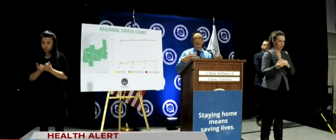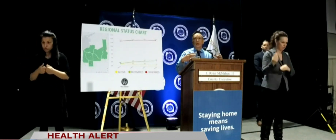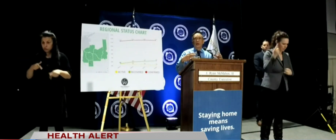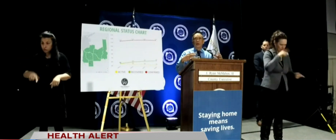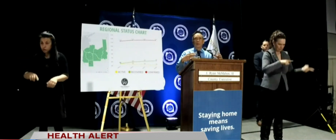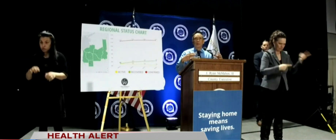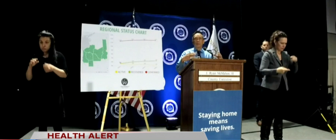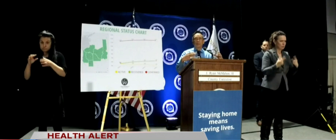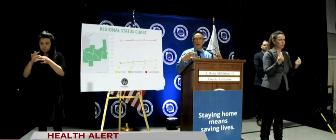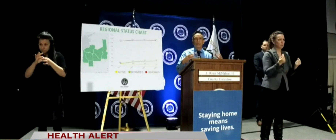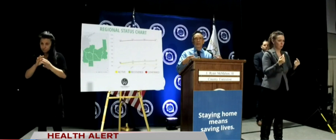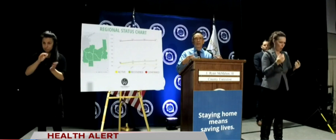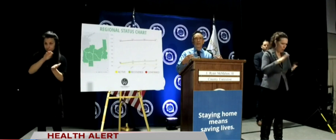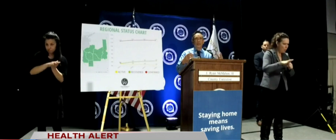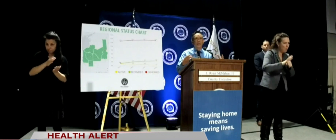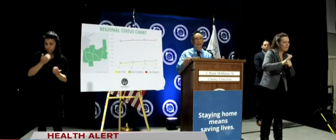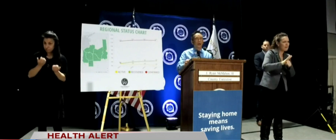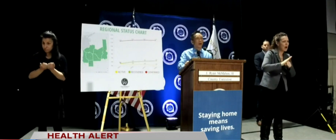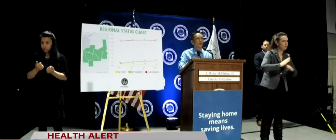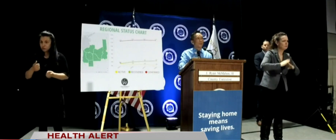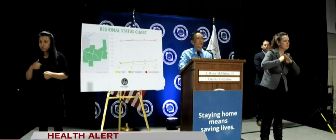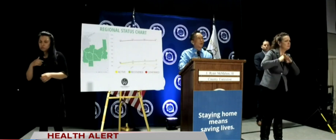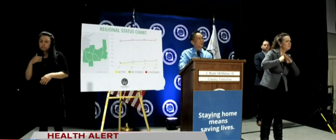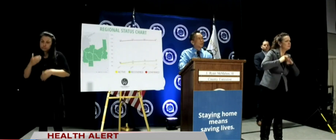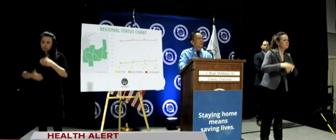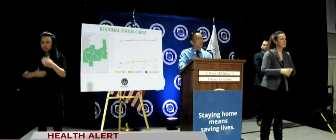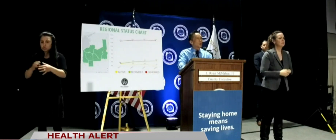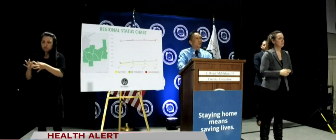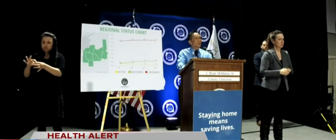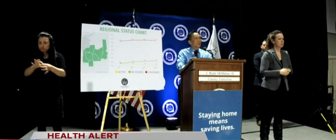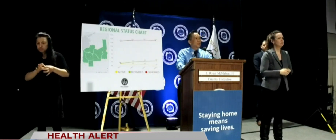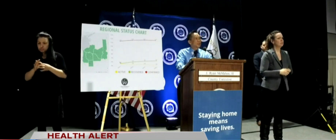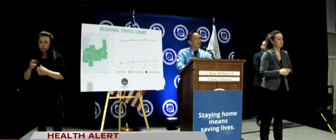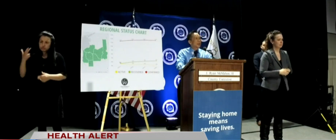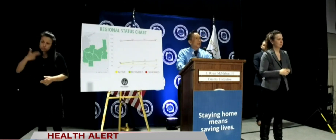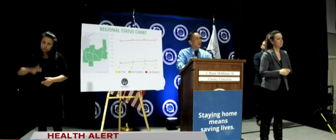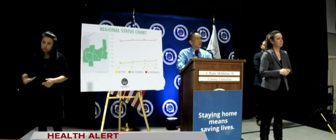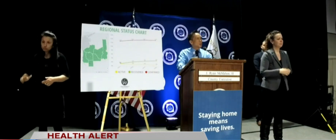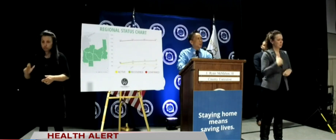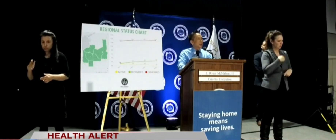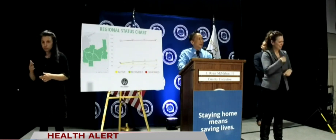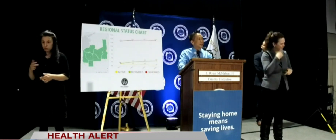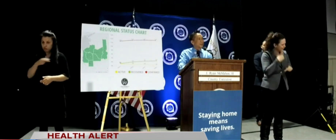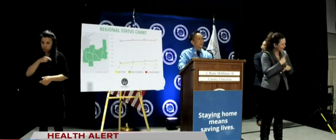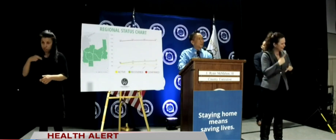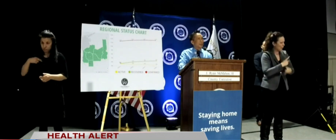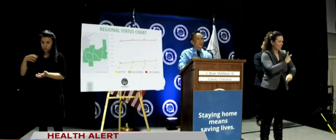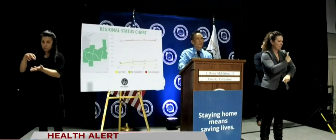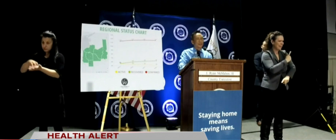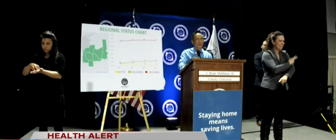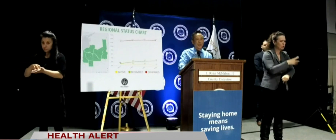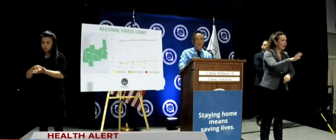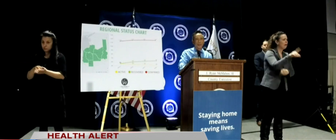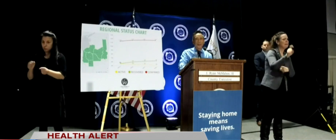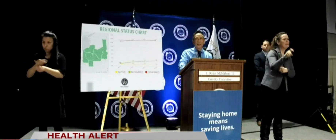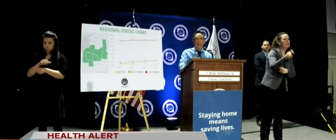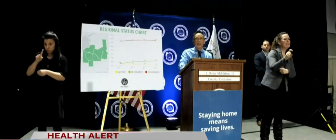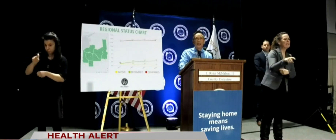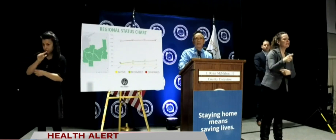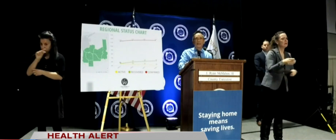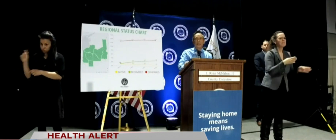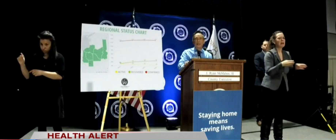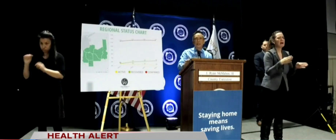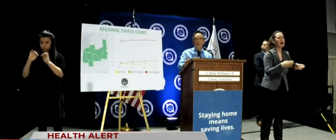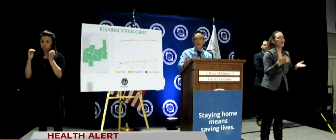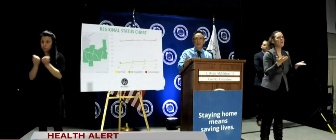good process to take care of the potential COVID patients, as well as to plan for the surge.